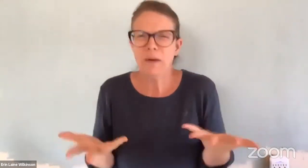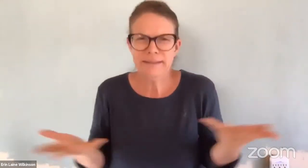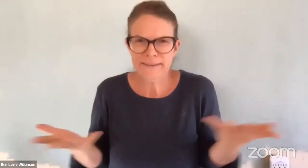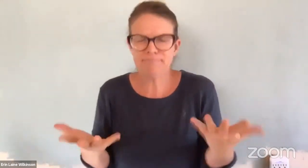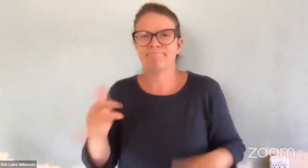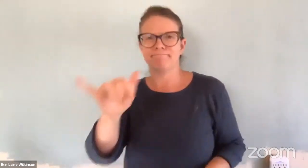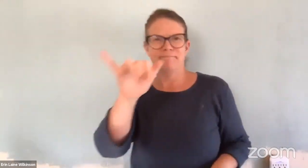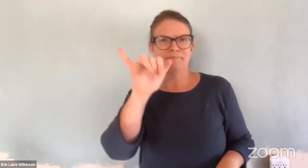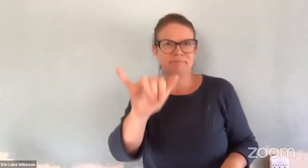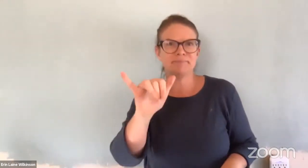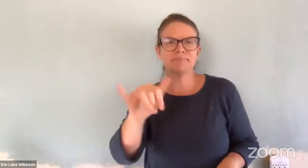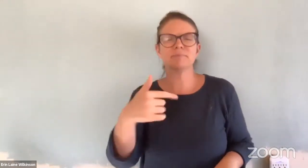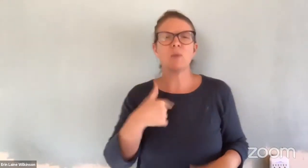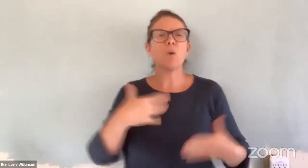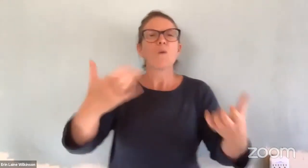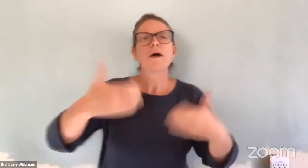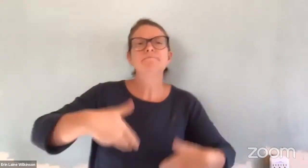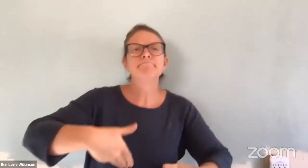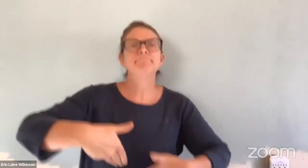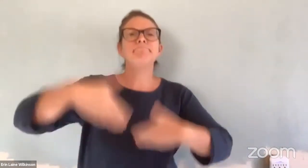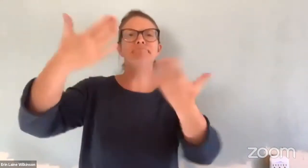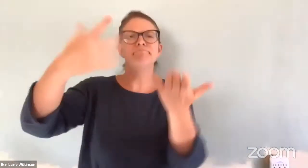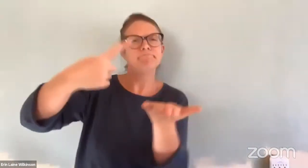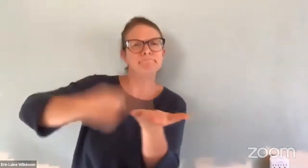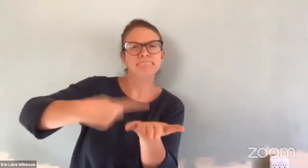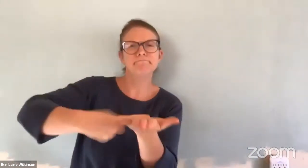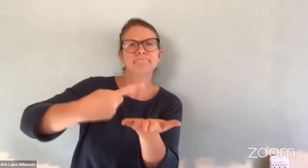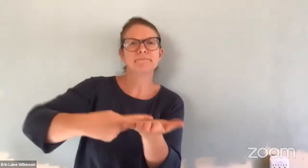in different discussions that I've had with them,